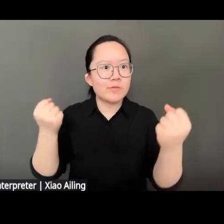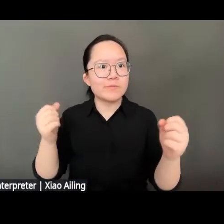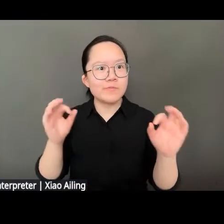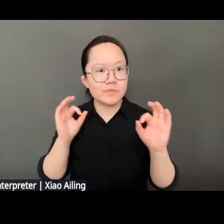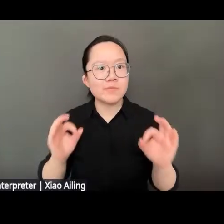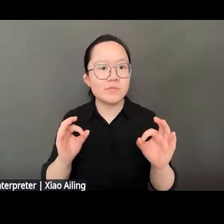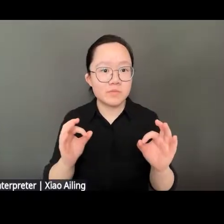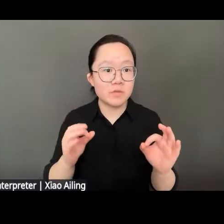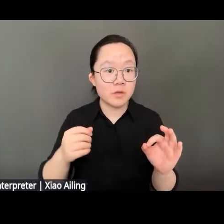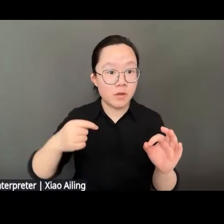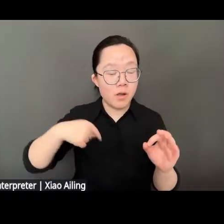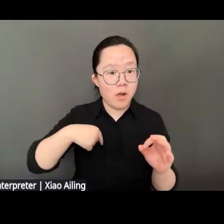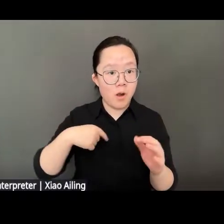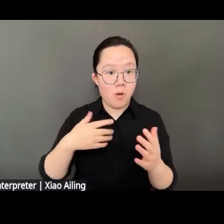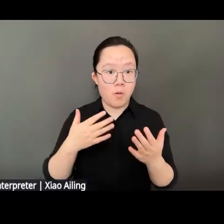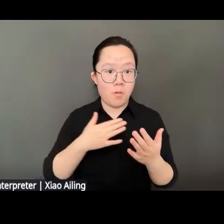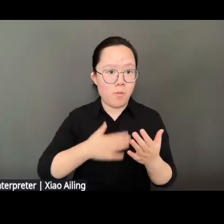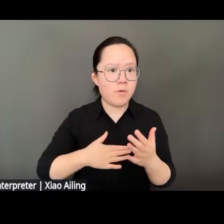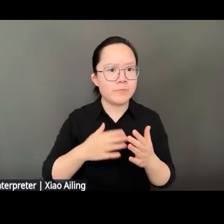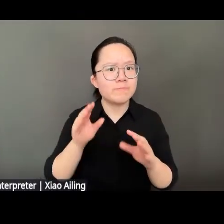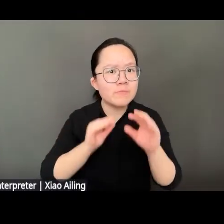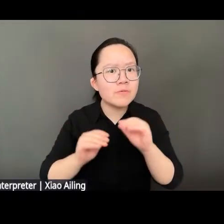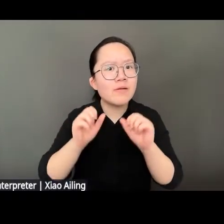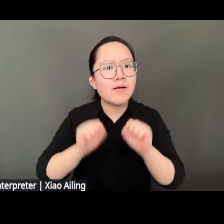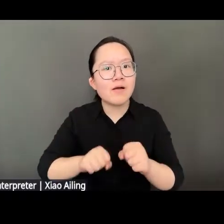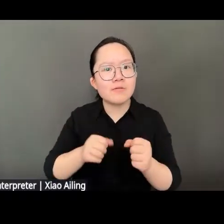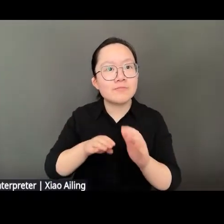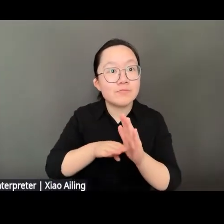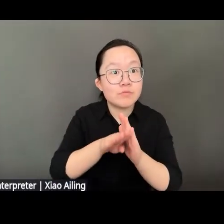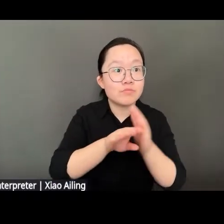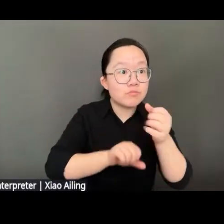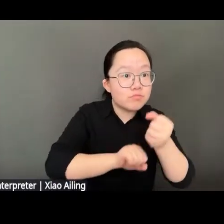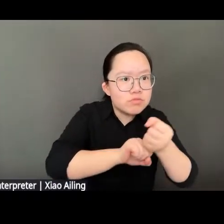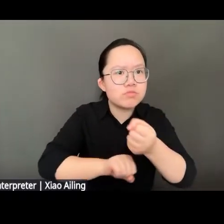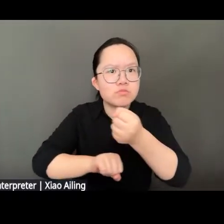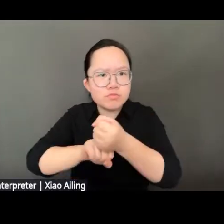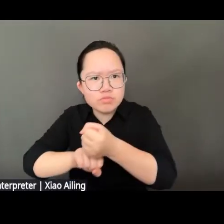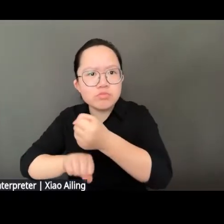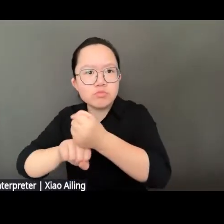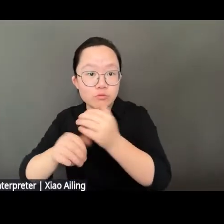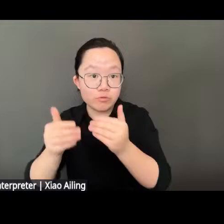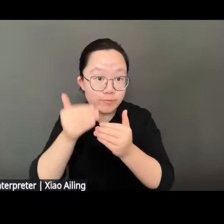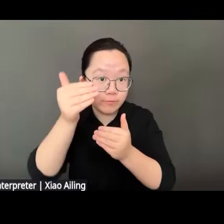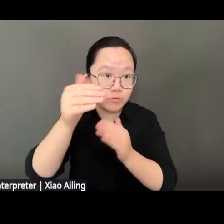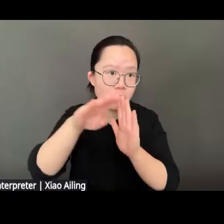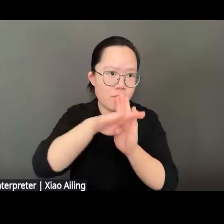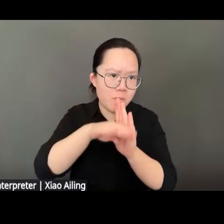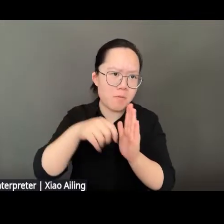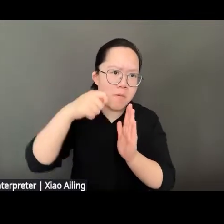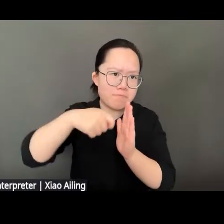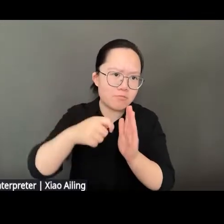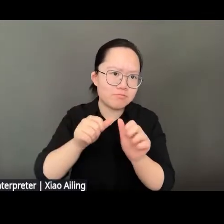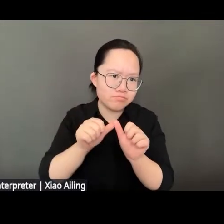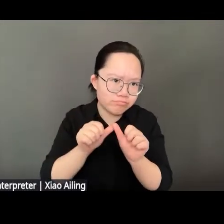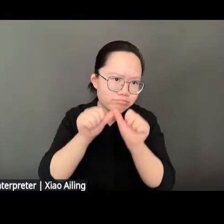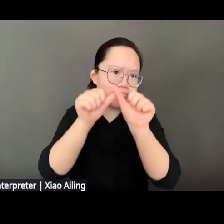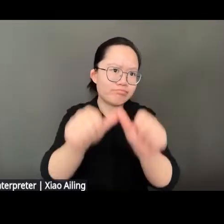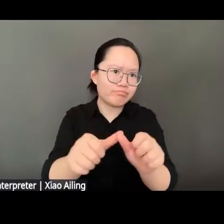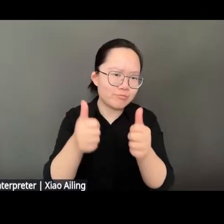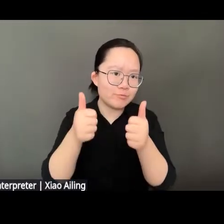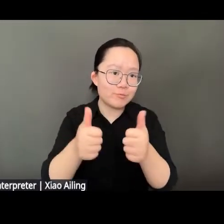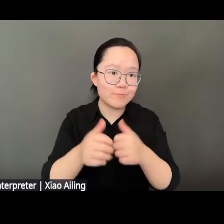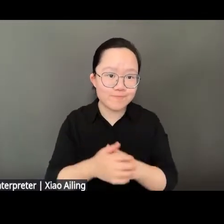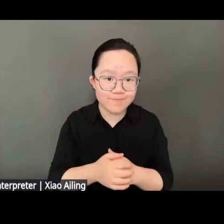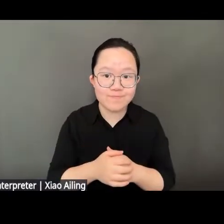support improvements in partnerships in future programming. Okay, so some of the key